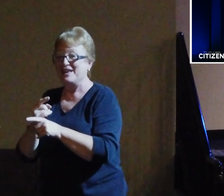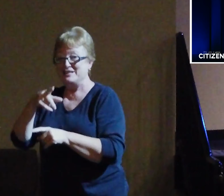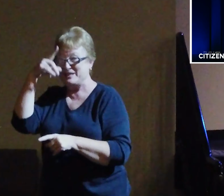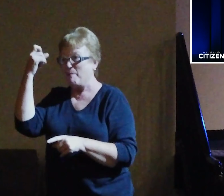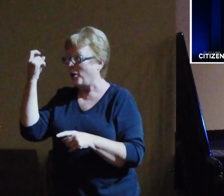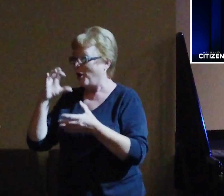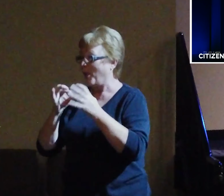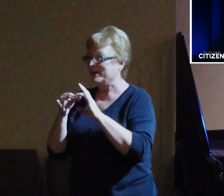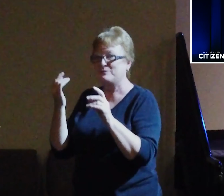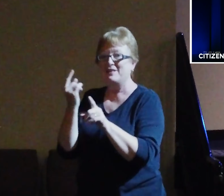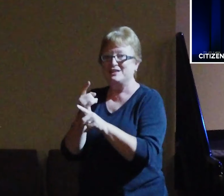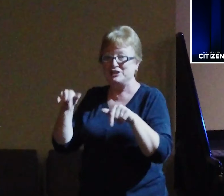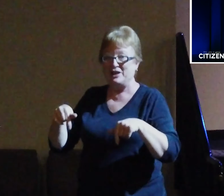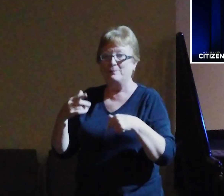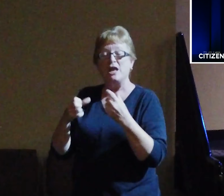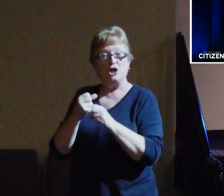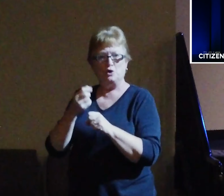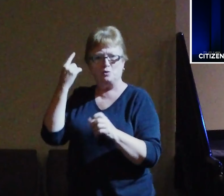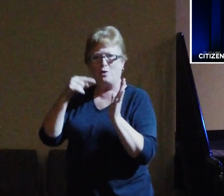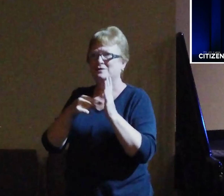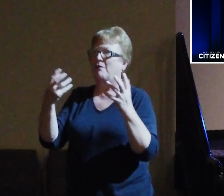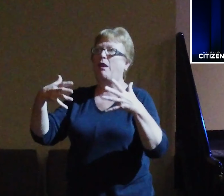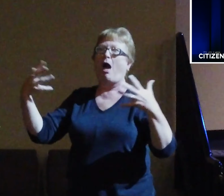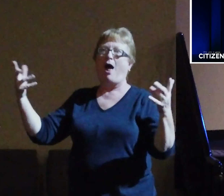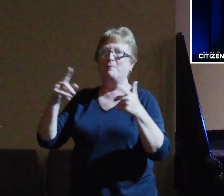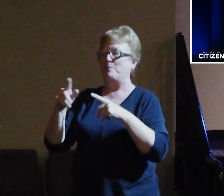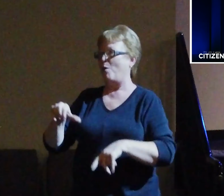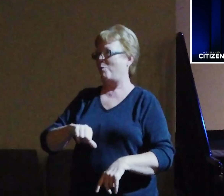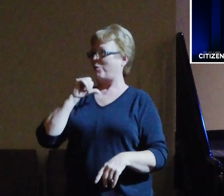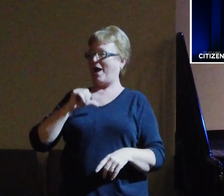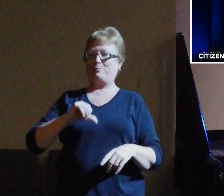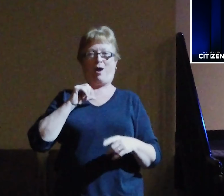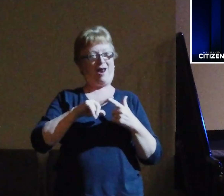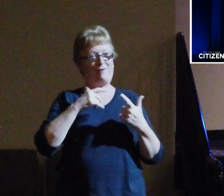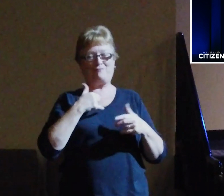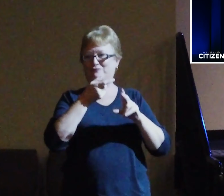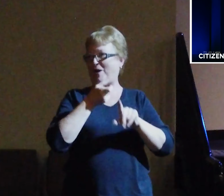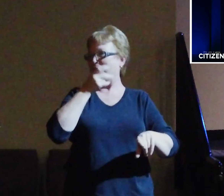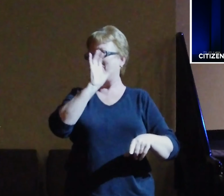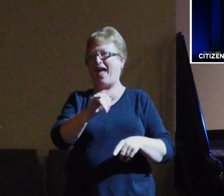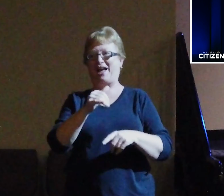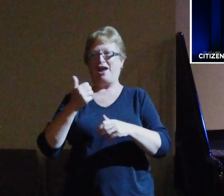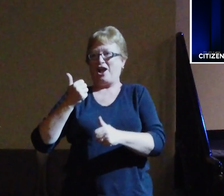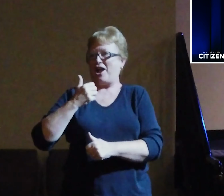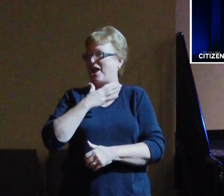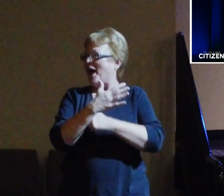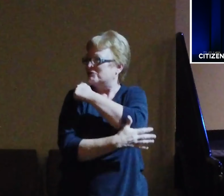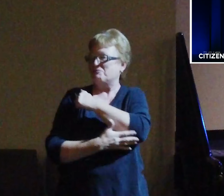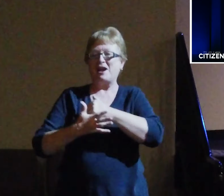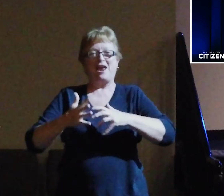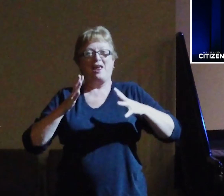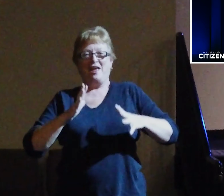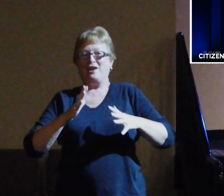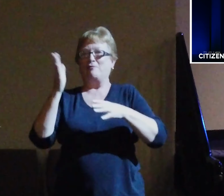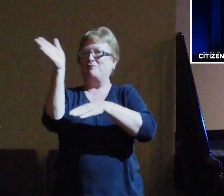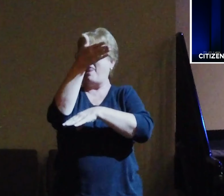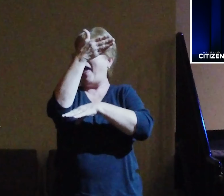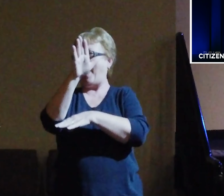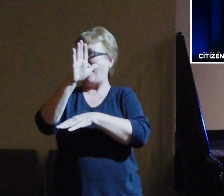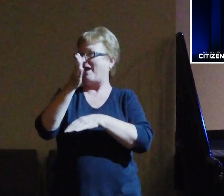usually in an Olympic year, there's a greater pride of citizenship than other years. Athletes march under the flag of their country